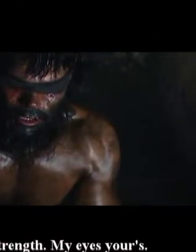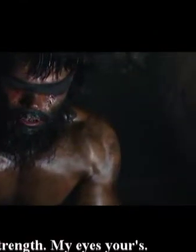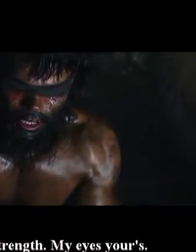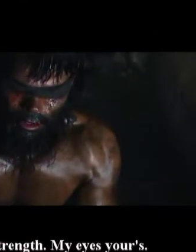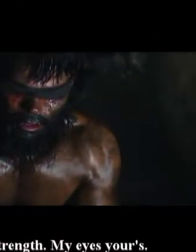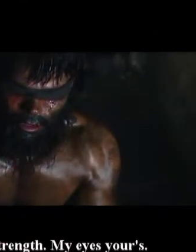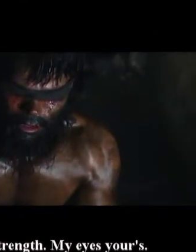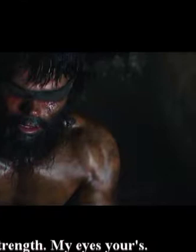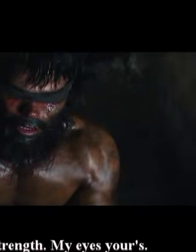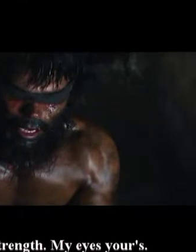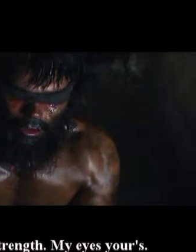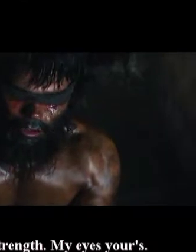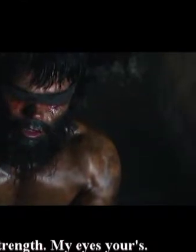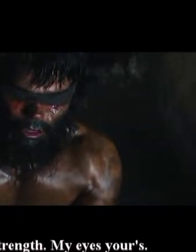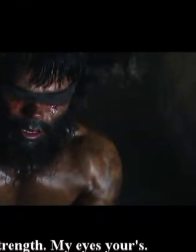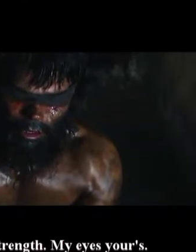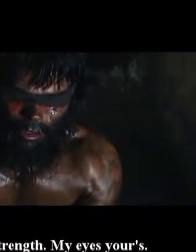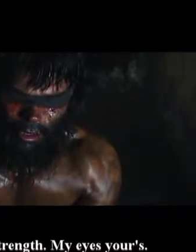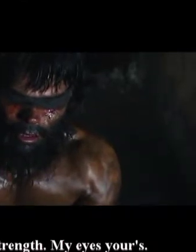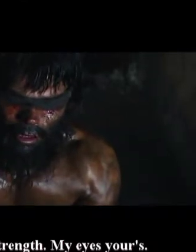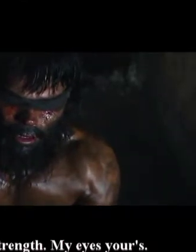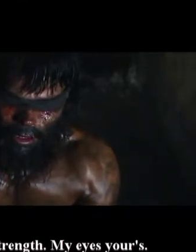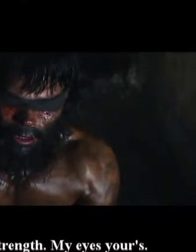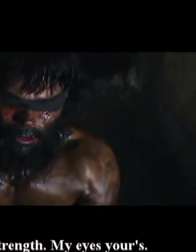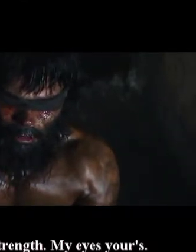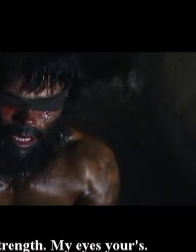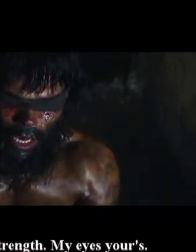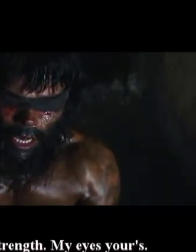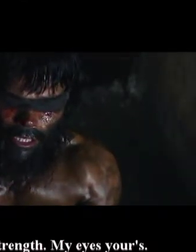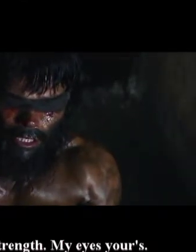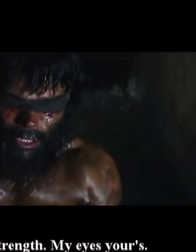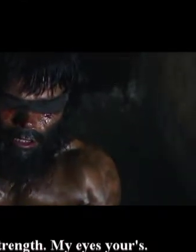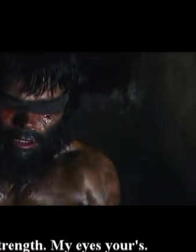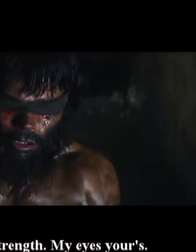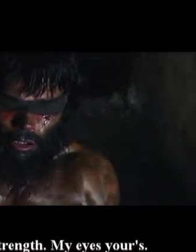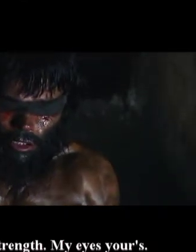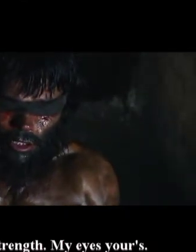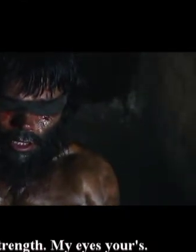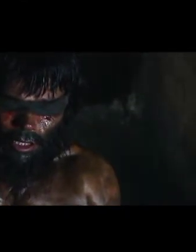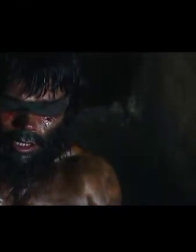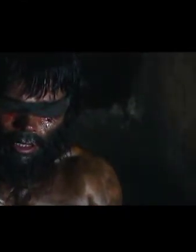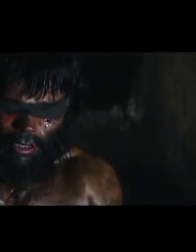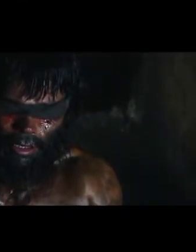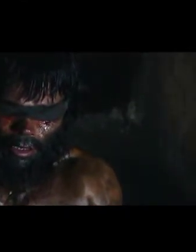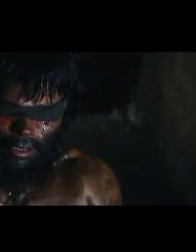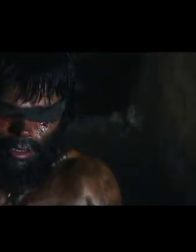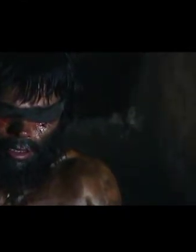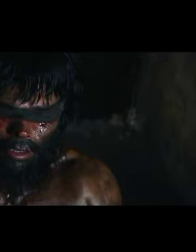My strength is now your strength. My eyes, yours.